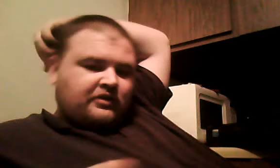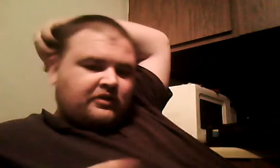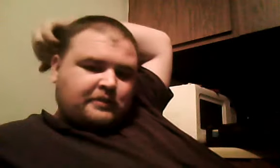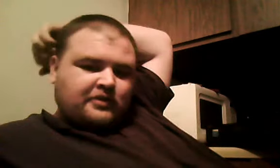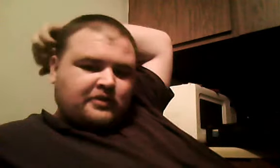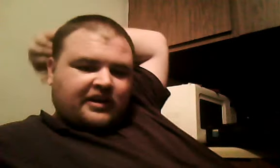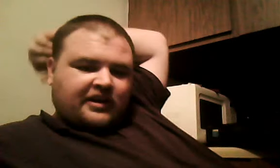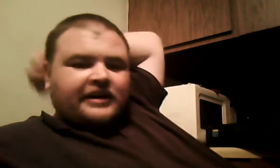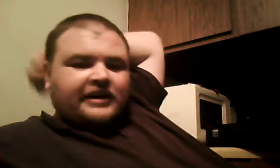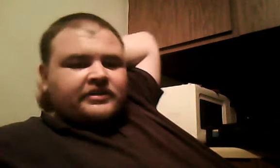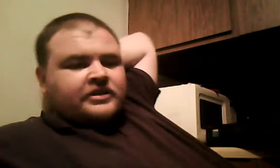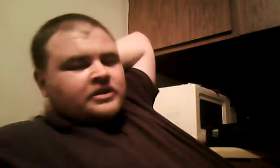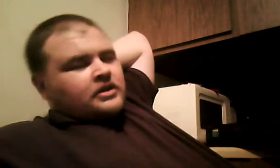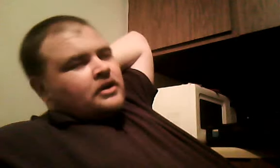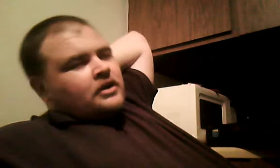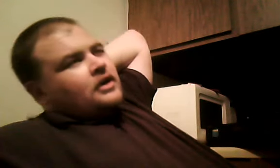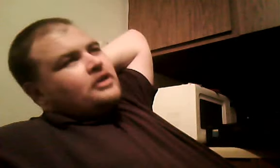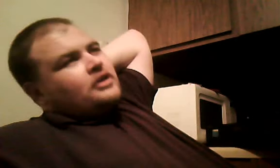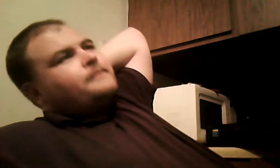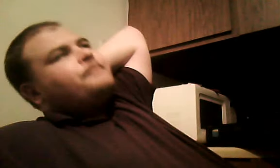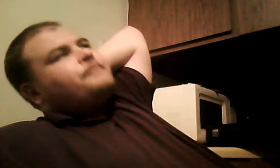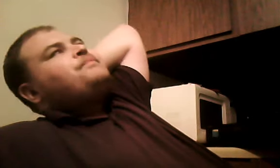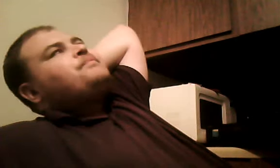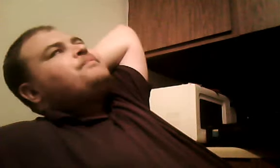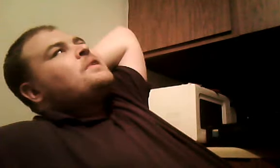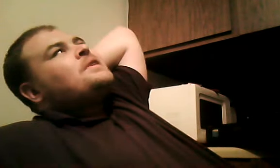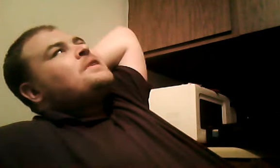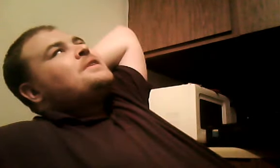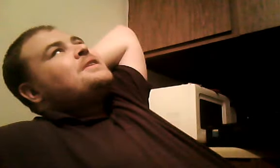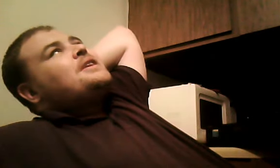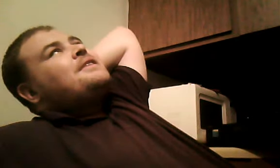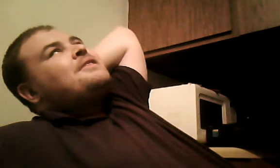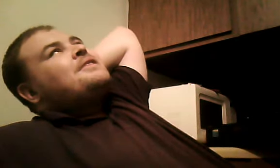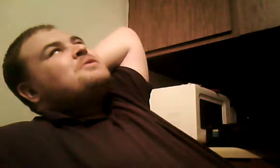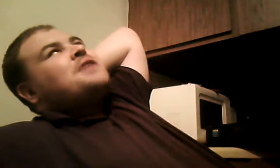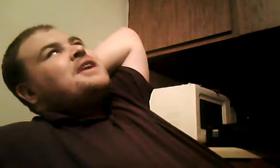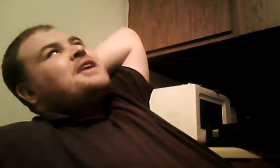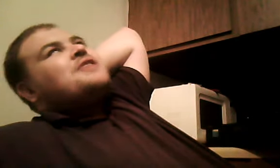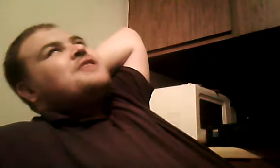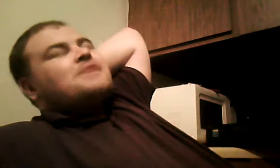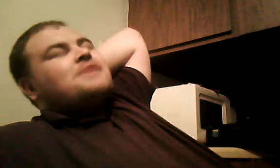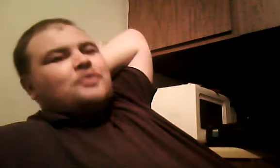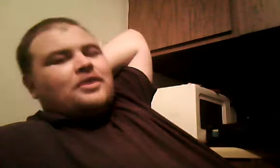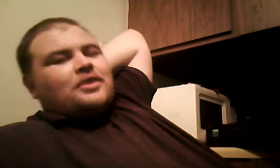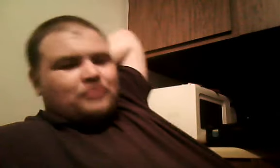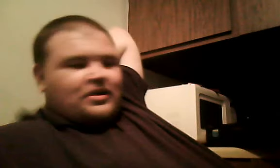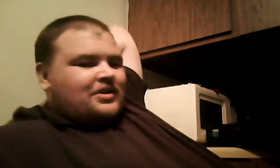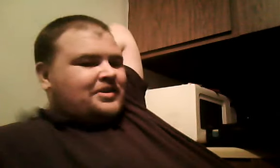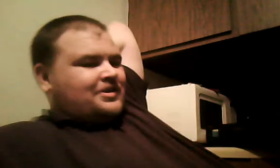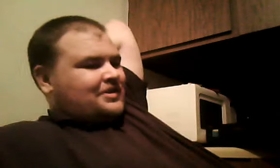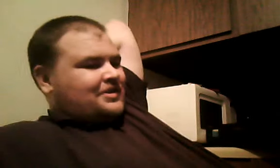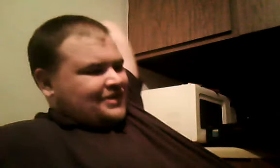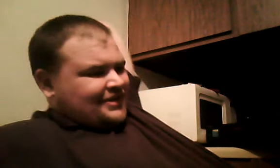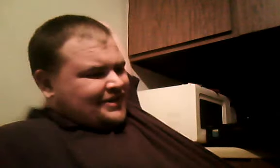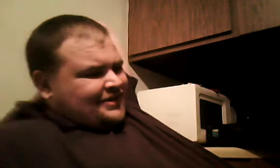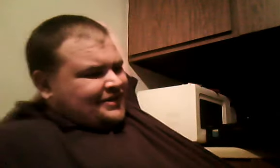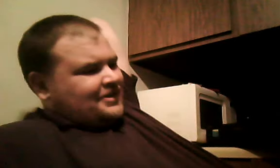Wrestling Report. Check it out, guys. Um. And they said, we're kinda, like, trained to watch Raw. And